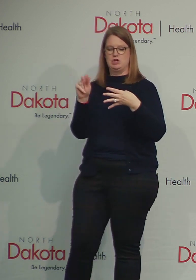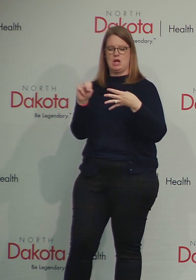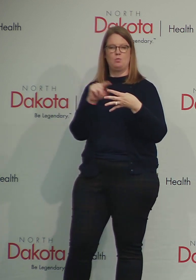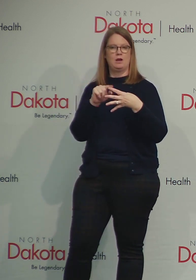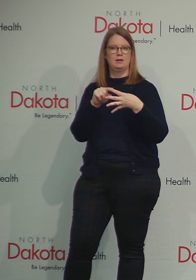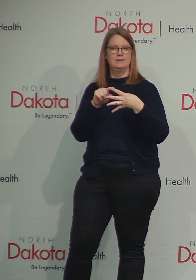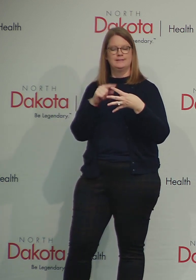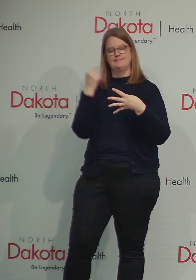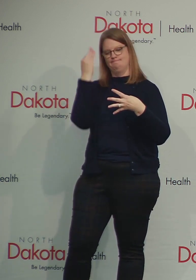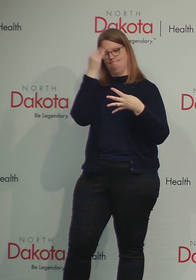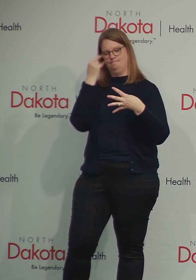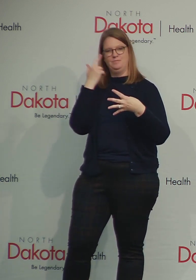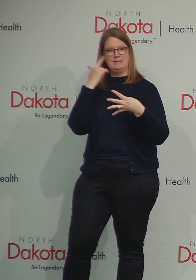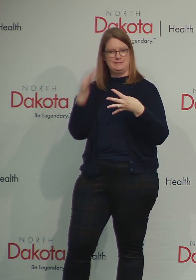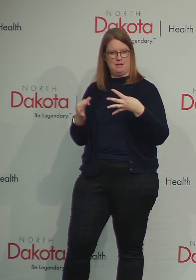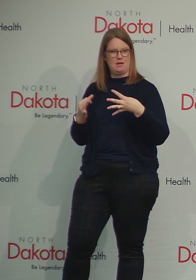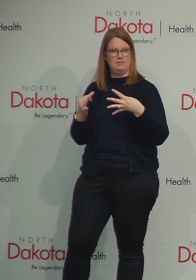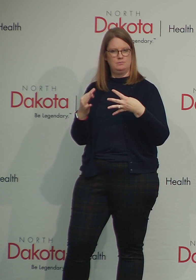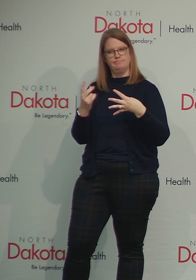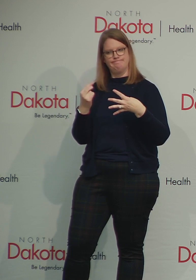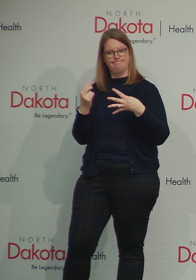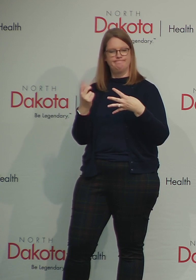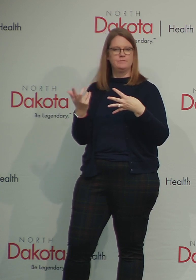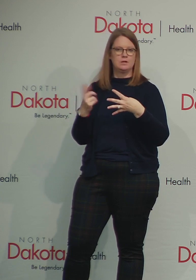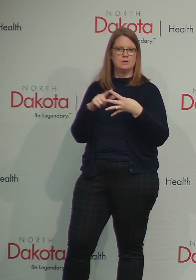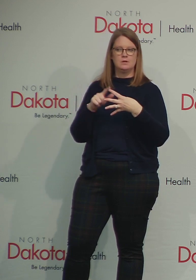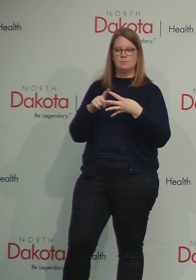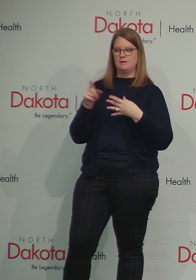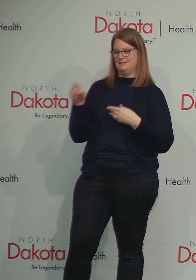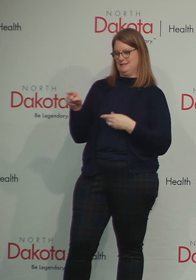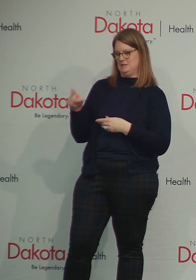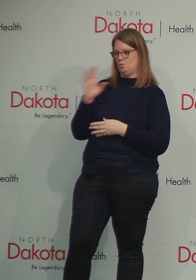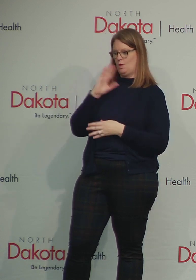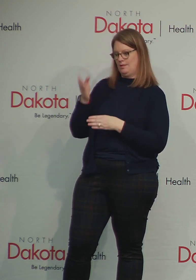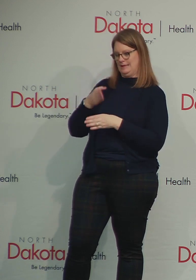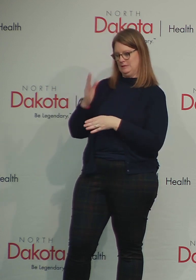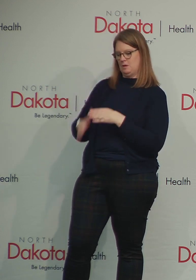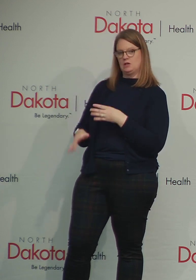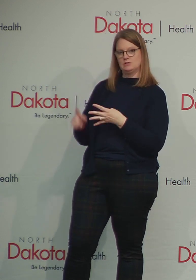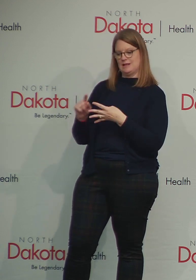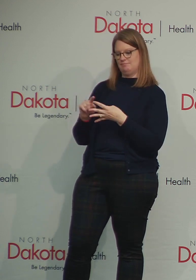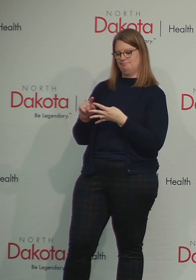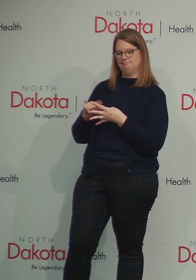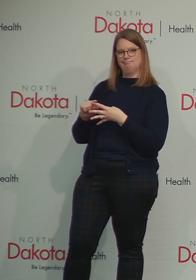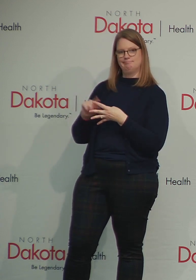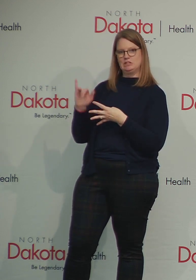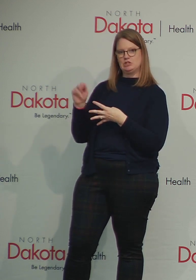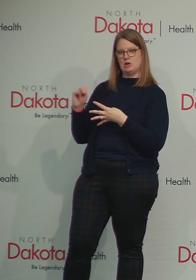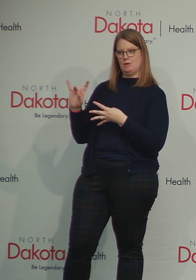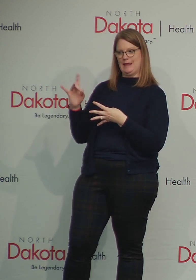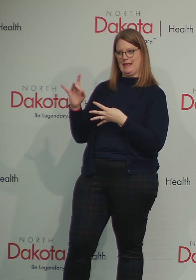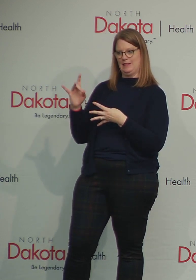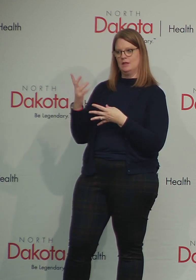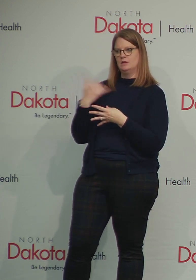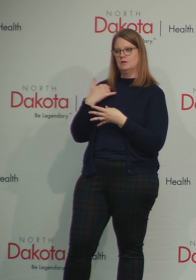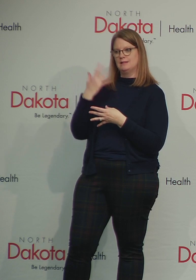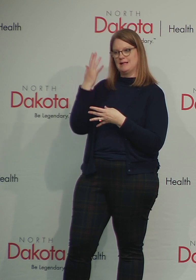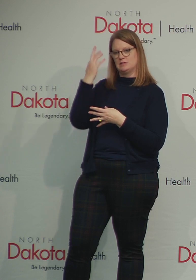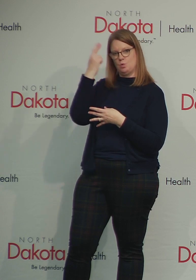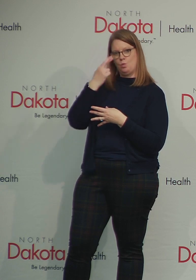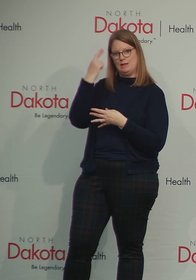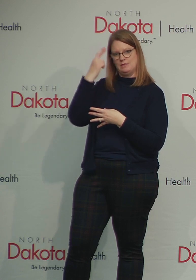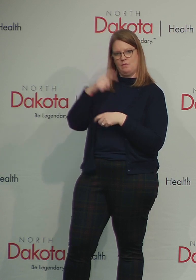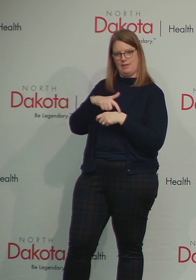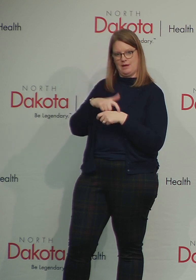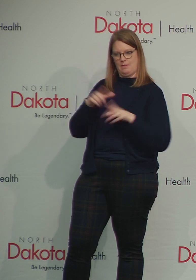the New Year's to make that assessment, but right now that expires at the end of that week. And so that's the timing of the two. And of